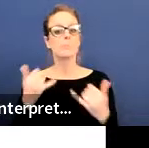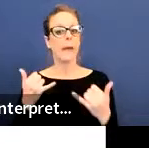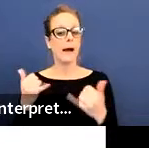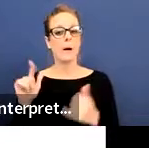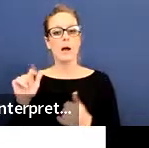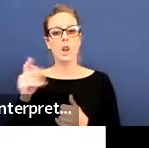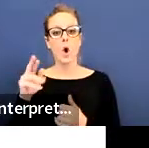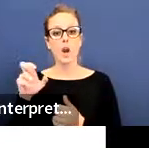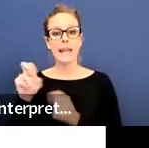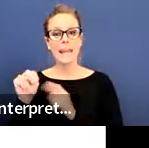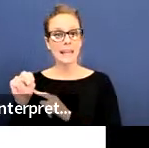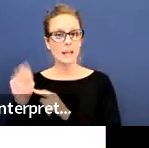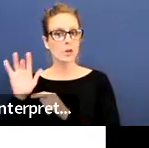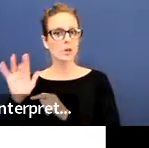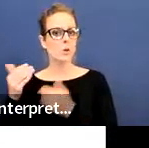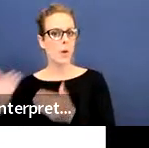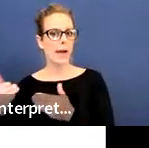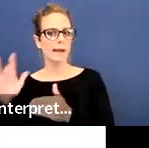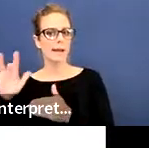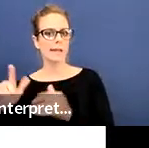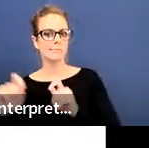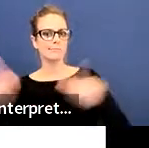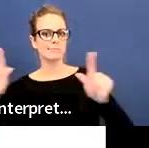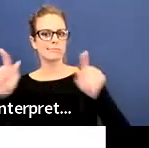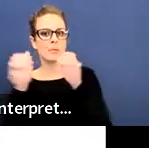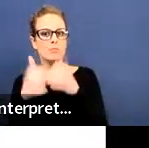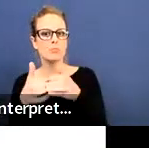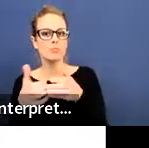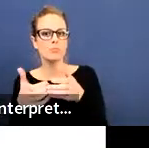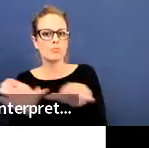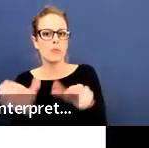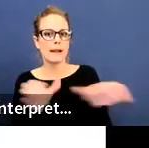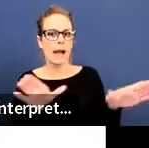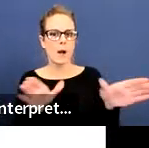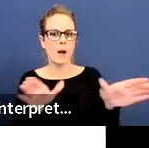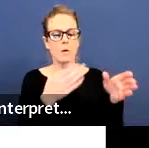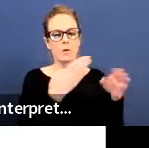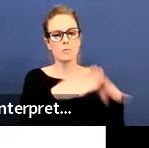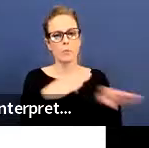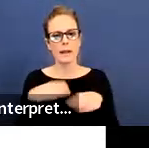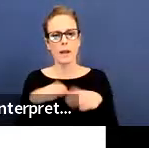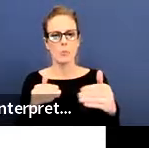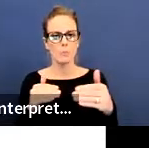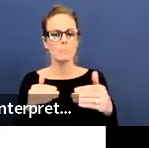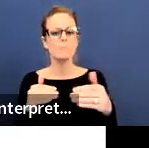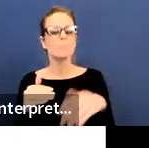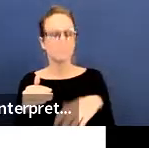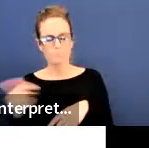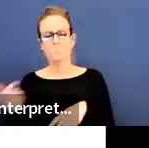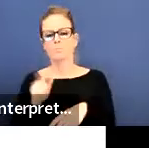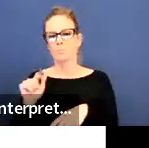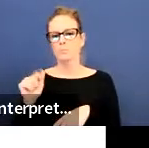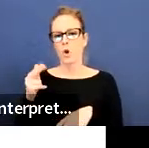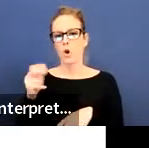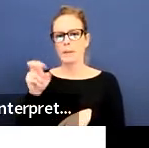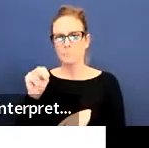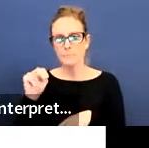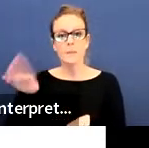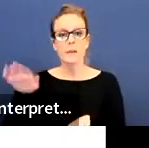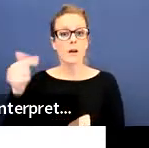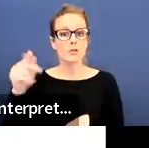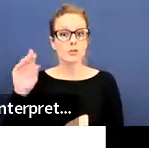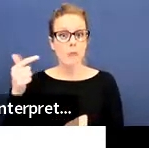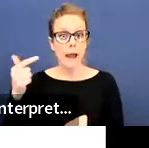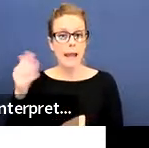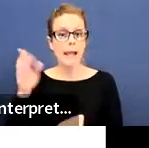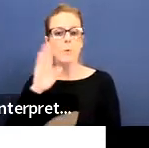guys can put us in our breakouts. Sure. So just wanted to make the announcement. Greg is going to